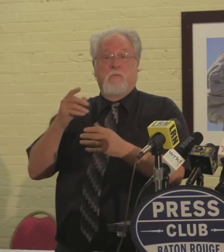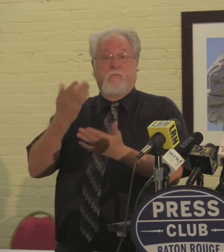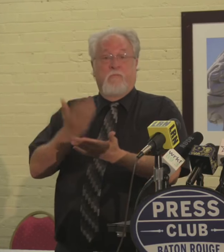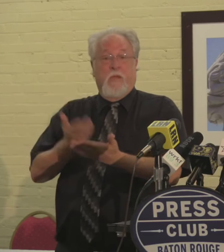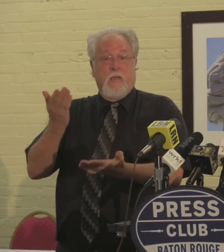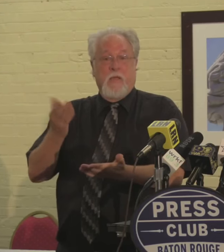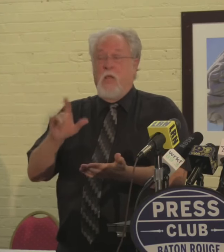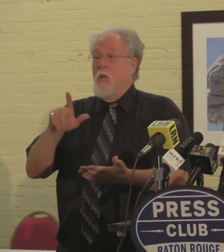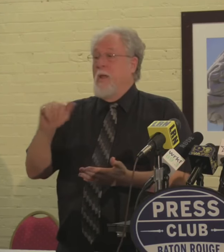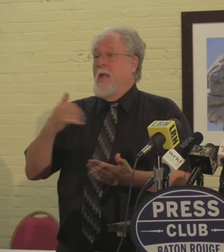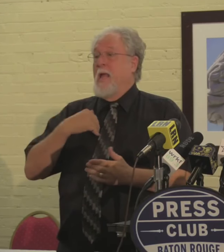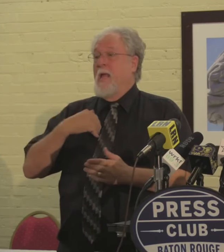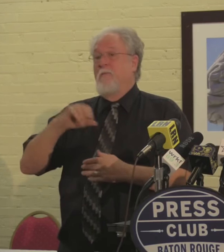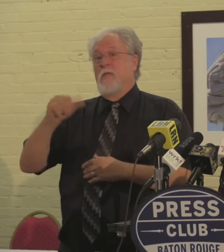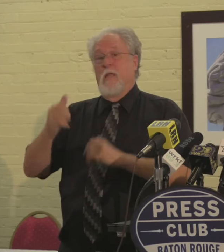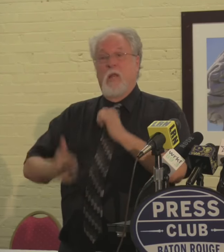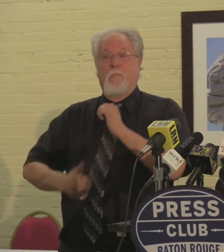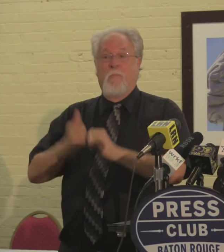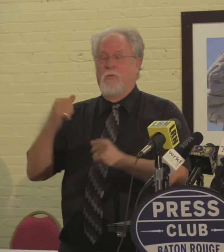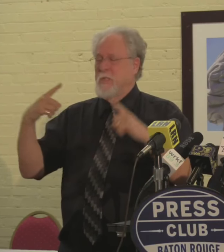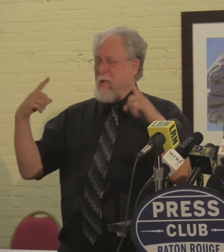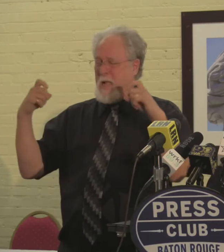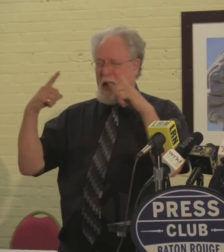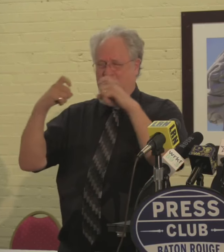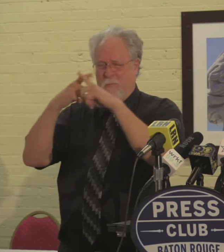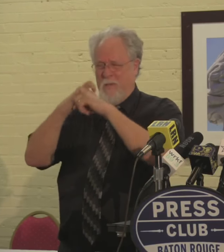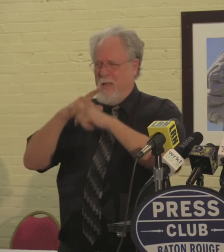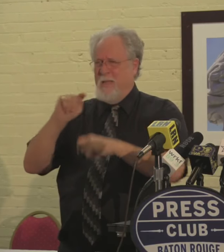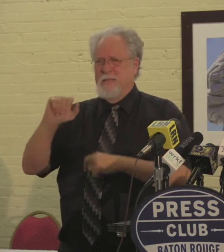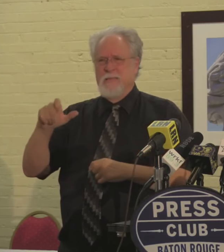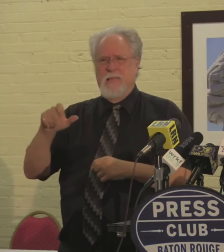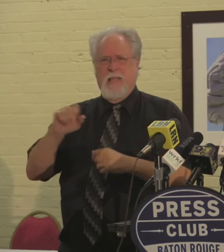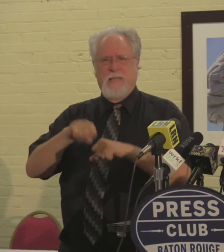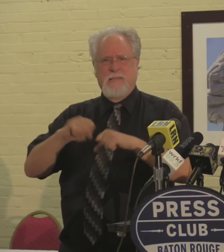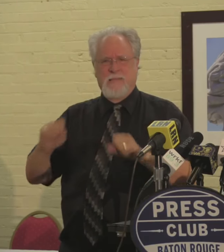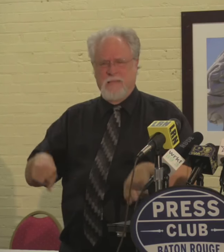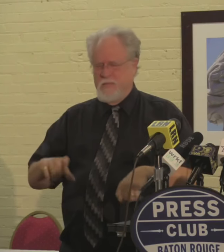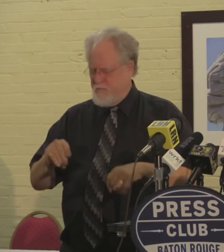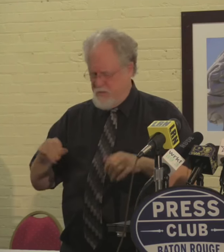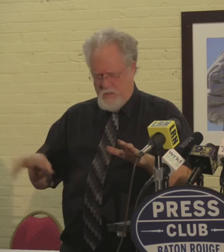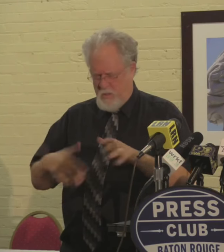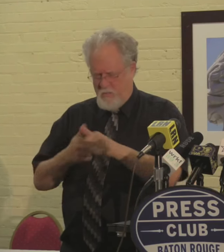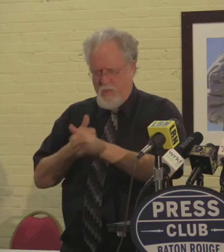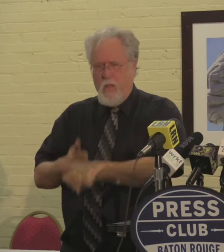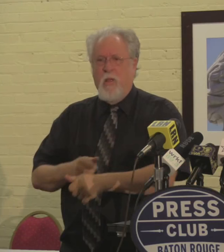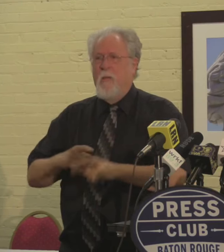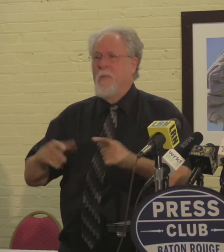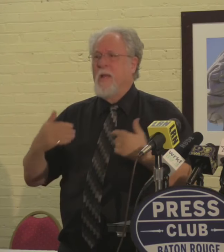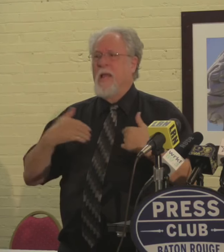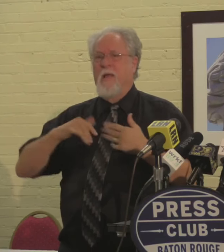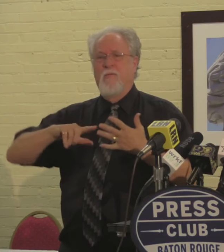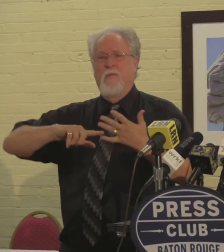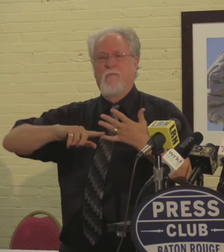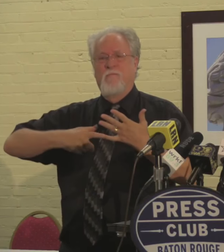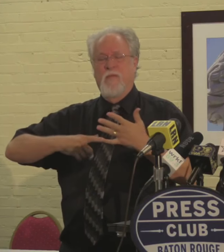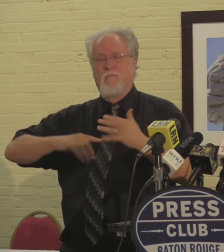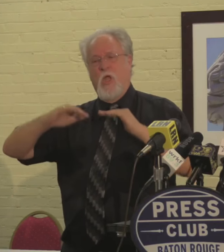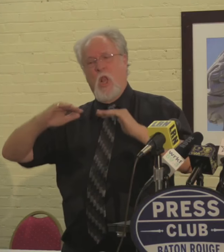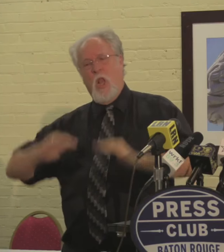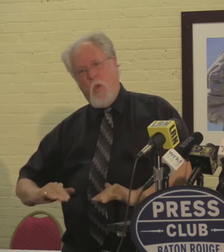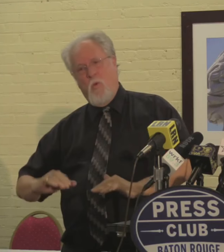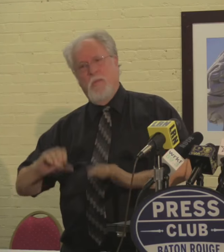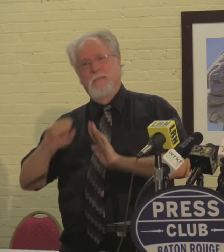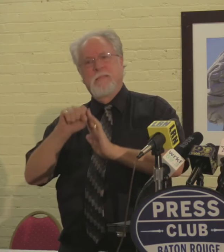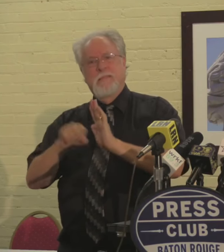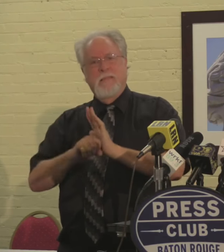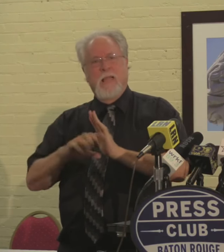Louisiana has one of the 10 most complex tax systems to administer and to comply with, but we have the 5th lowest state and